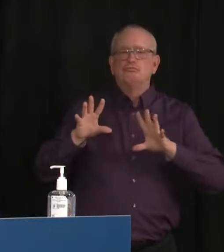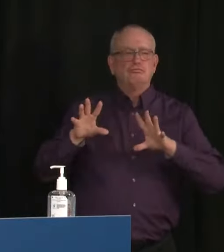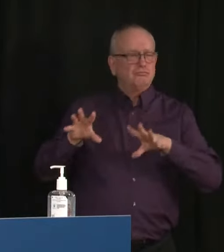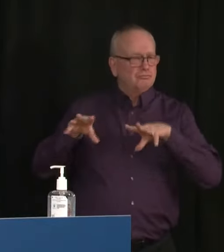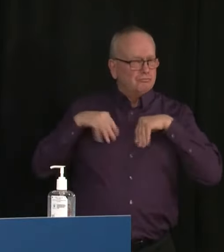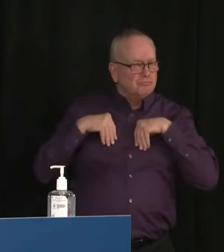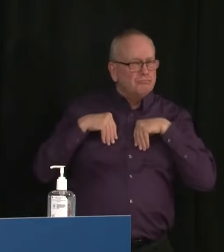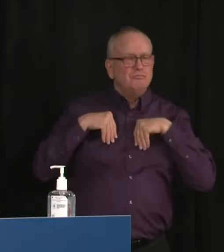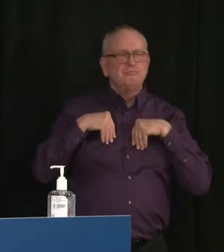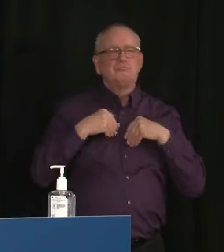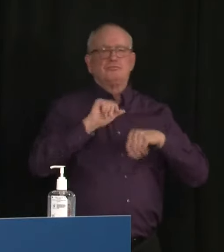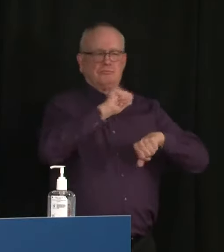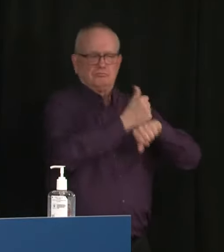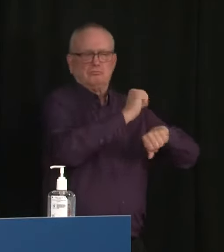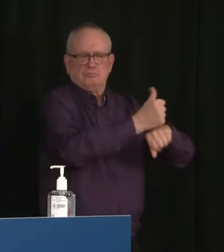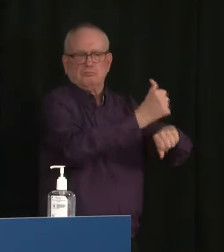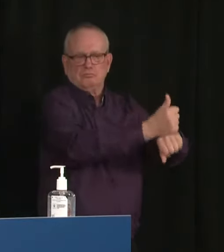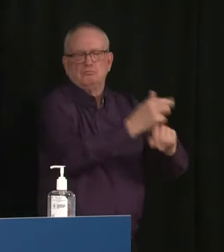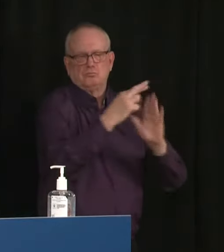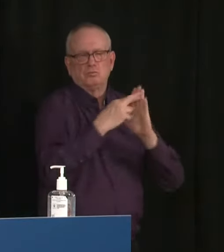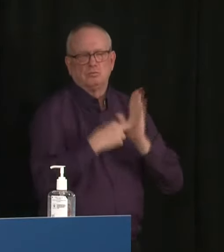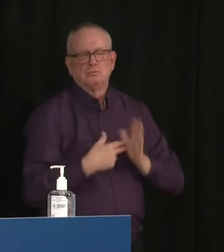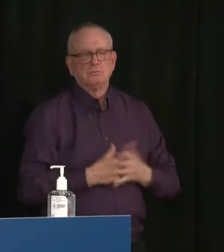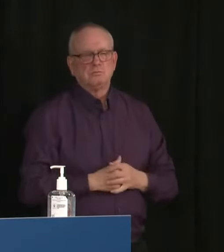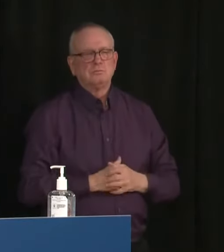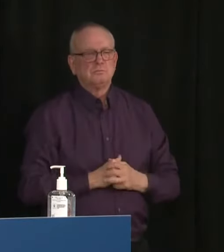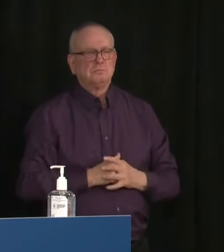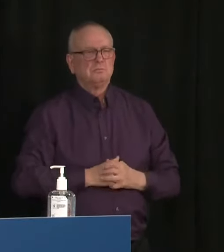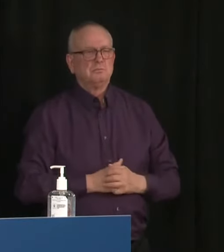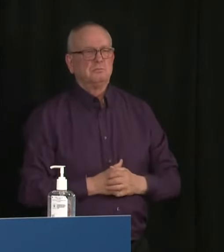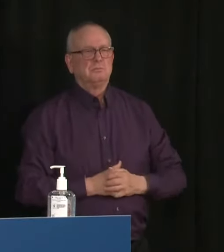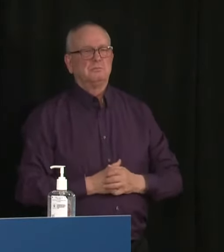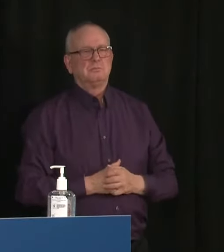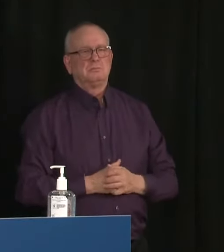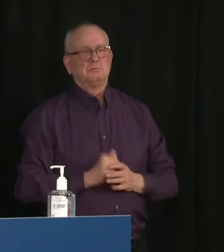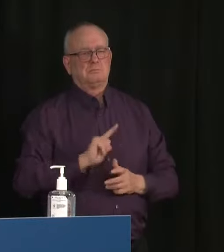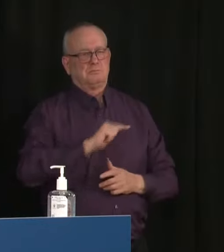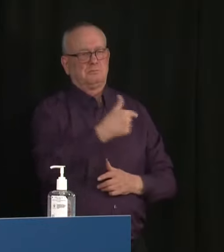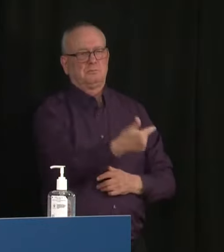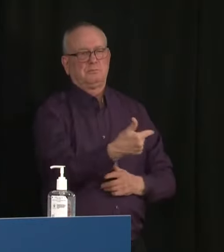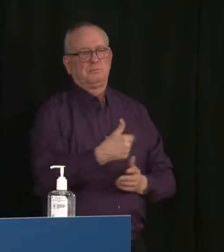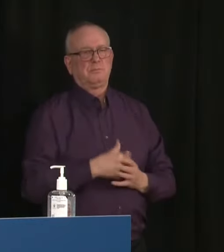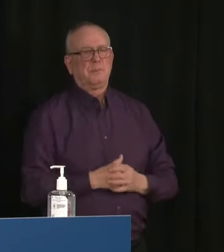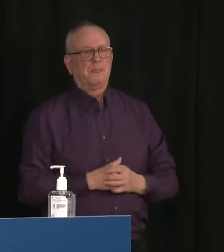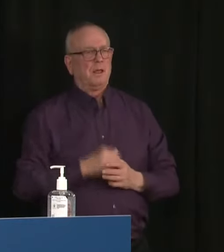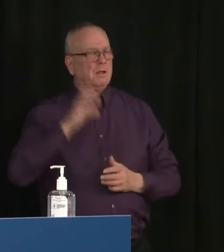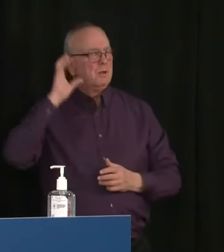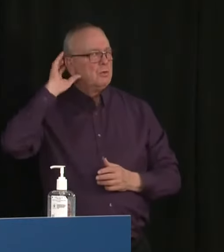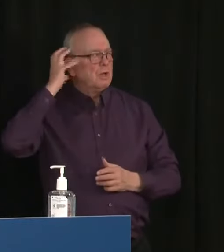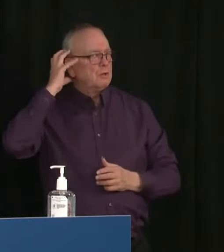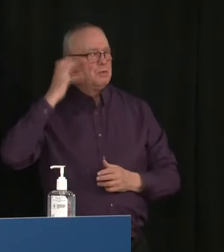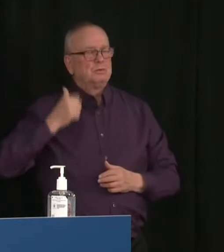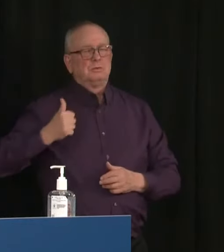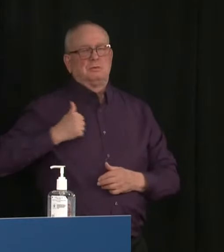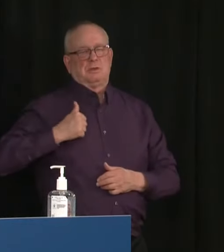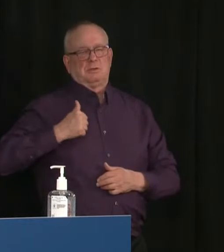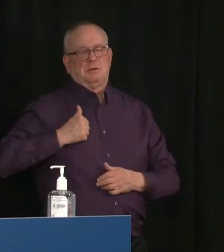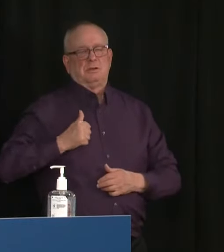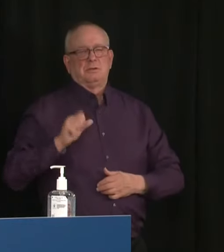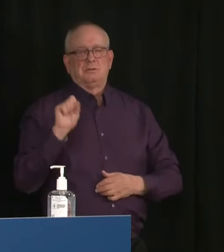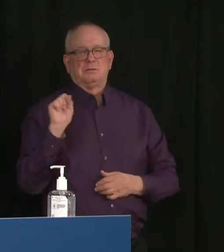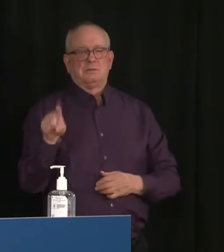could you put through the next caller, please? Francois Joly, Radio Canada. Oh, hi. Thank you for taking my